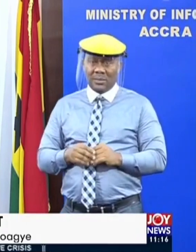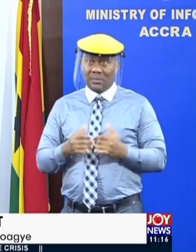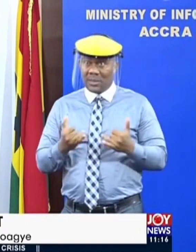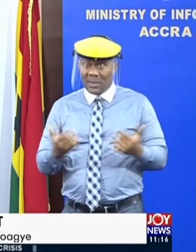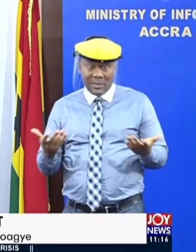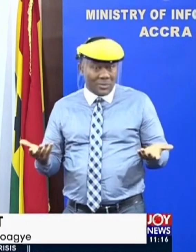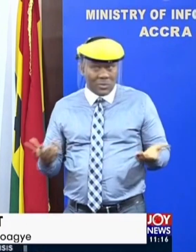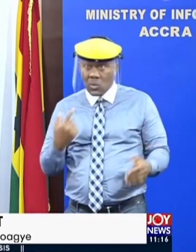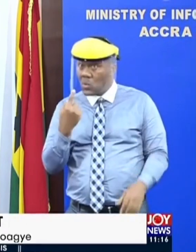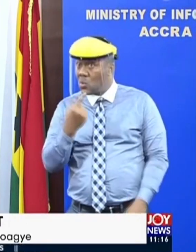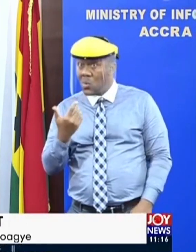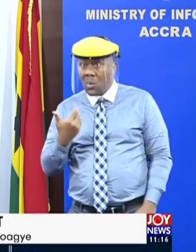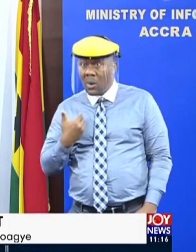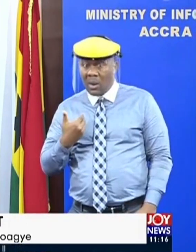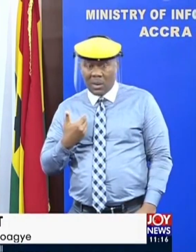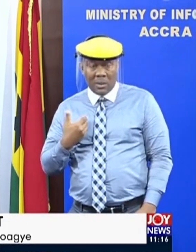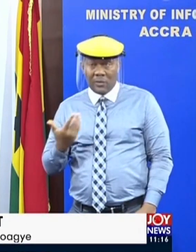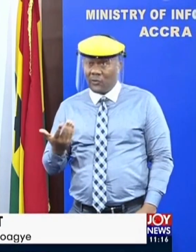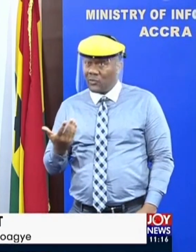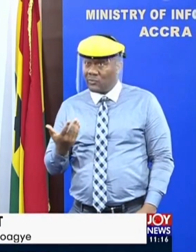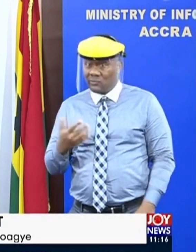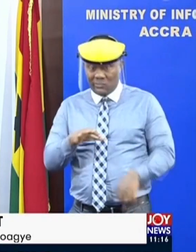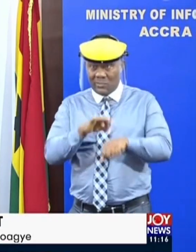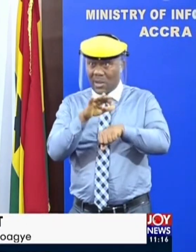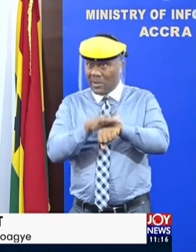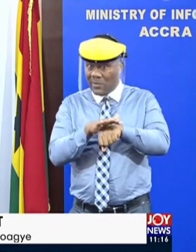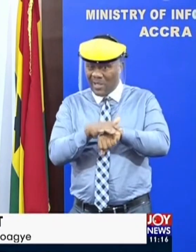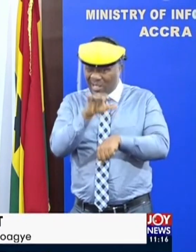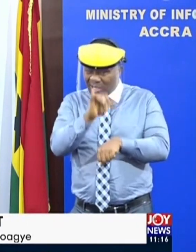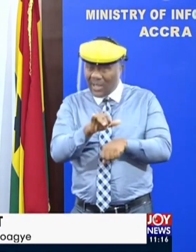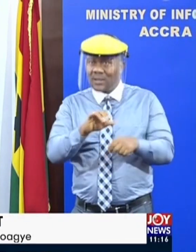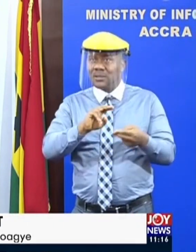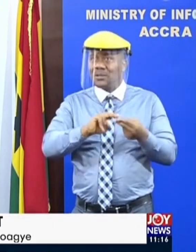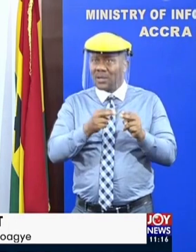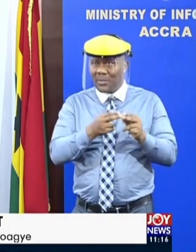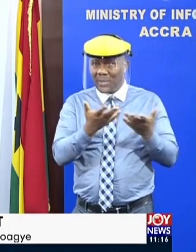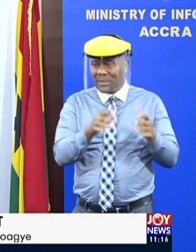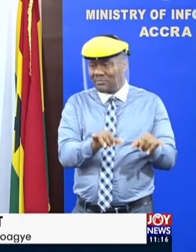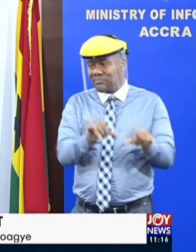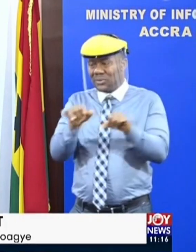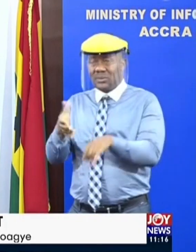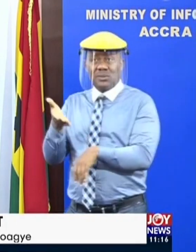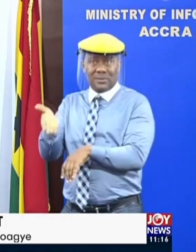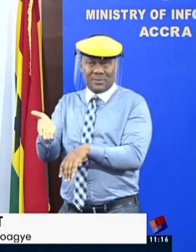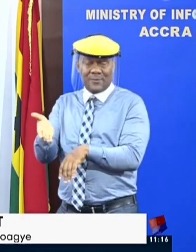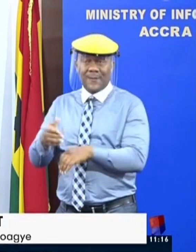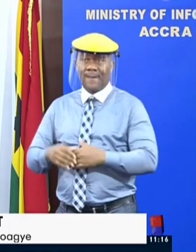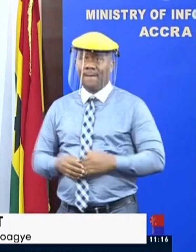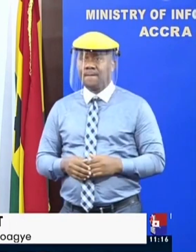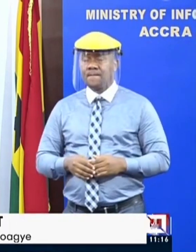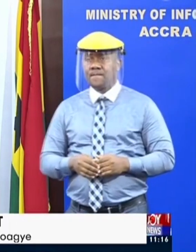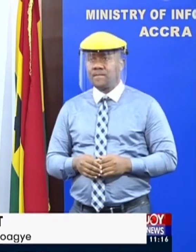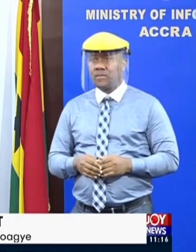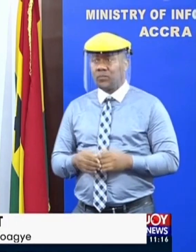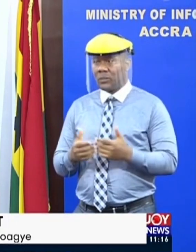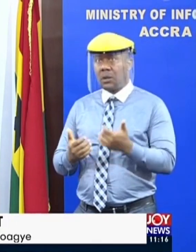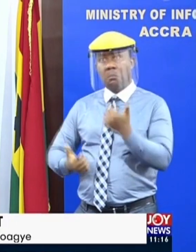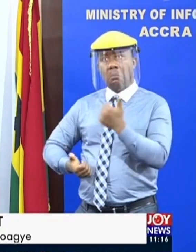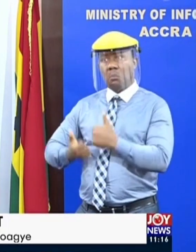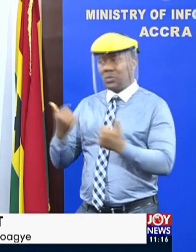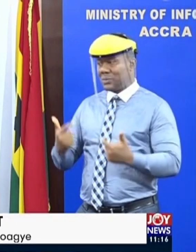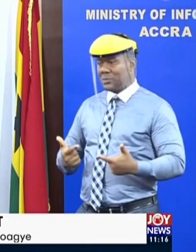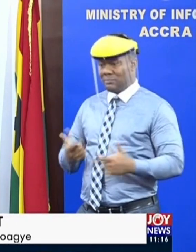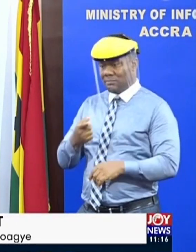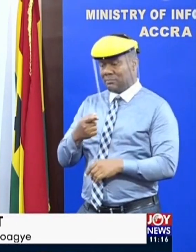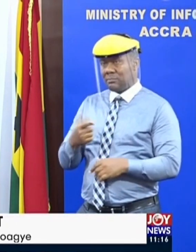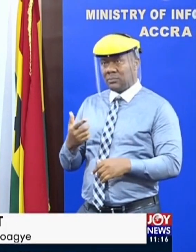today. And that is the same analogy that we're trying to draw. The majority of the active cases are in Accra, which account